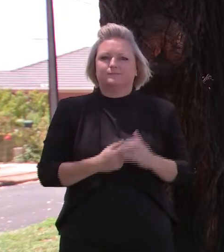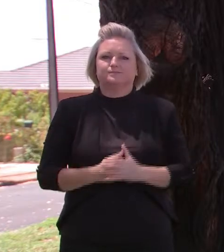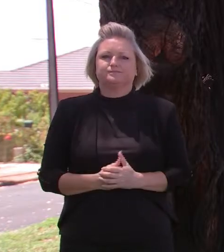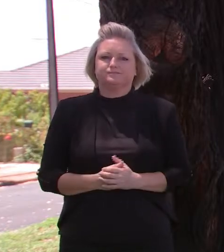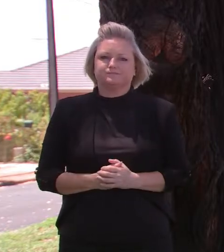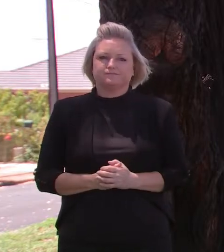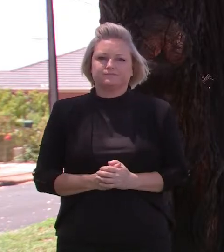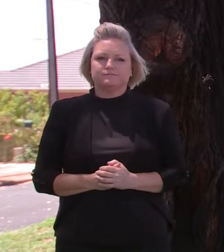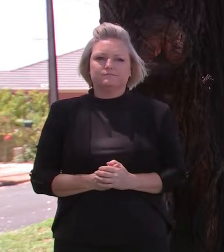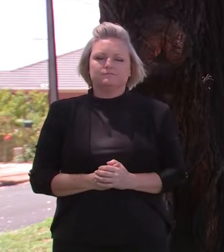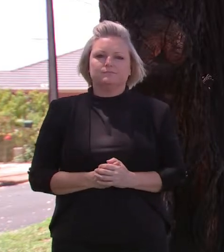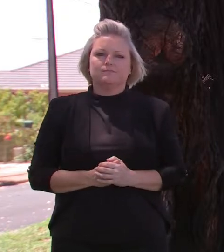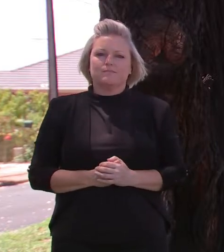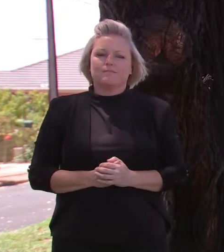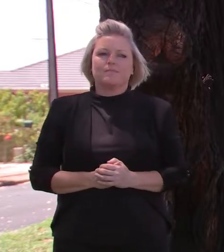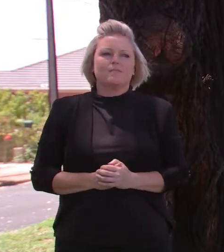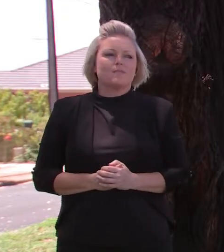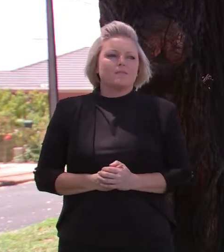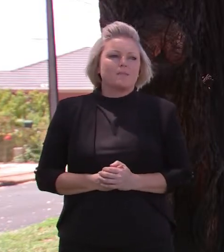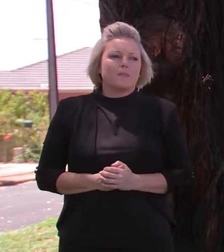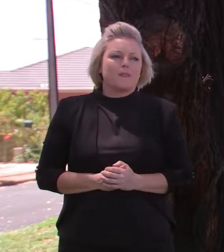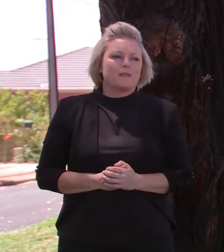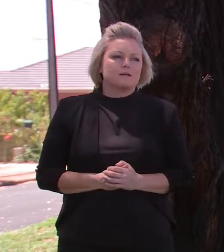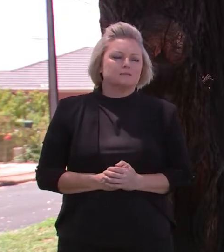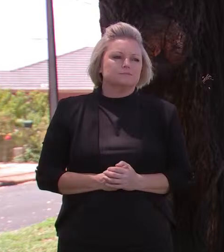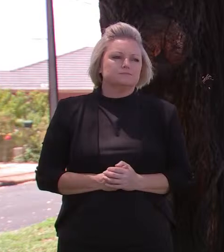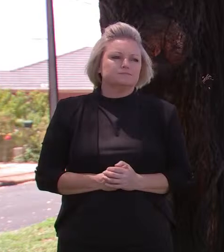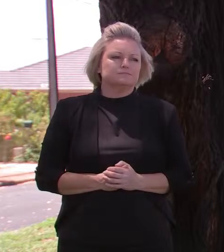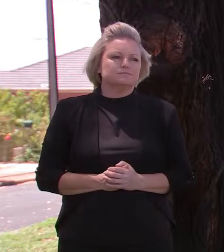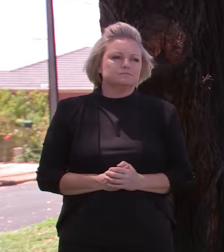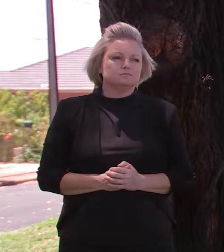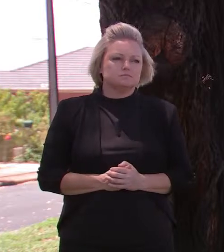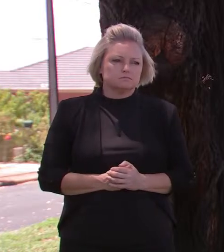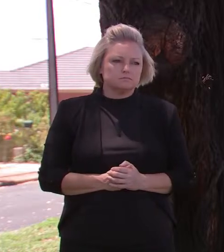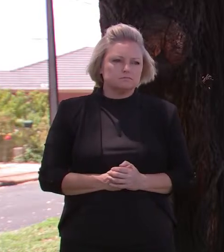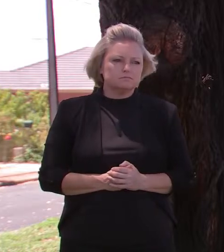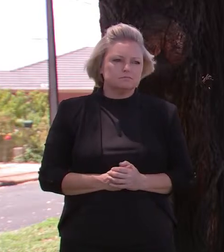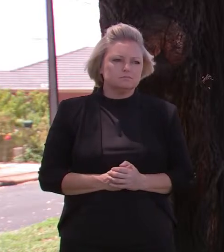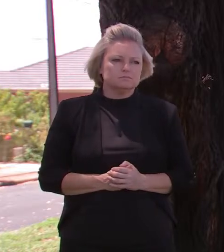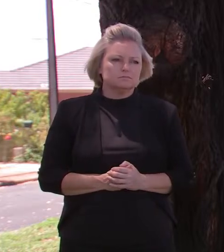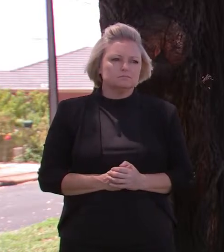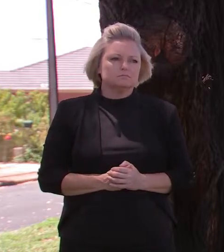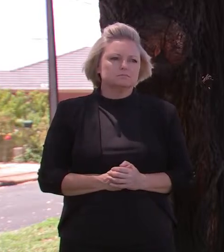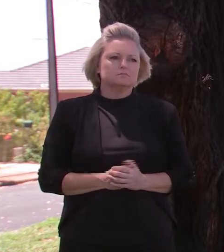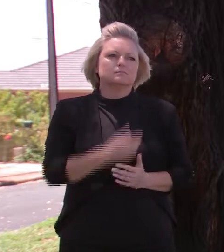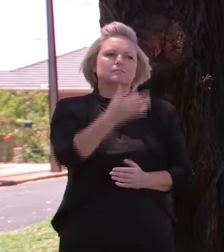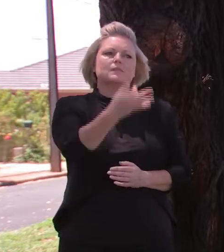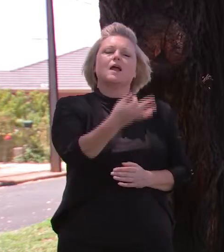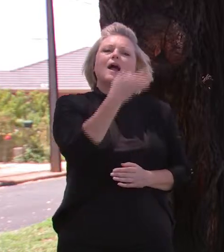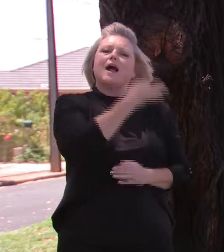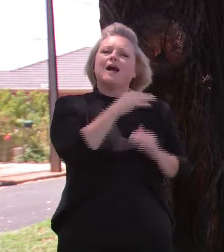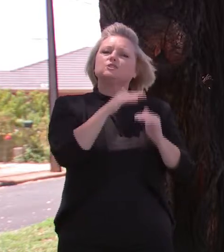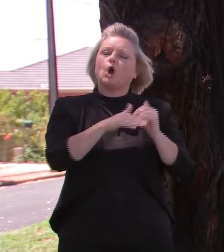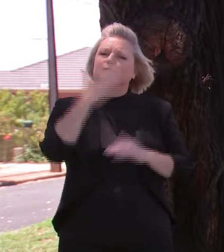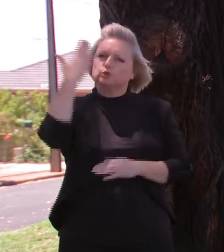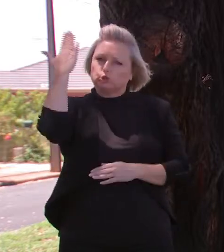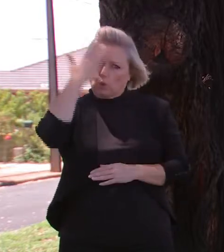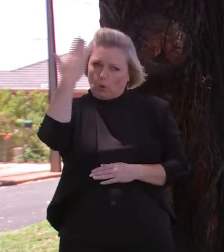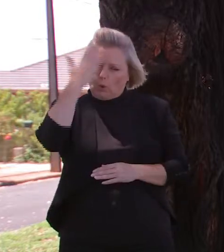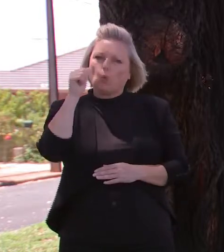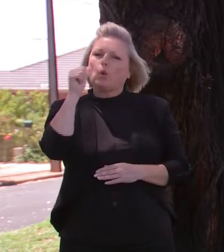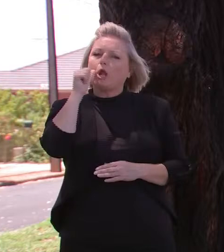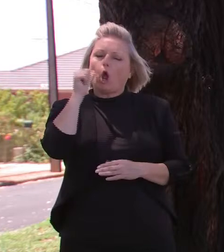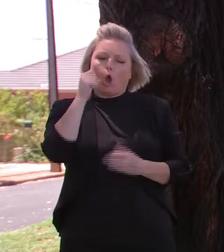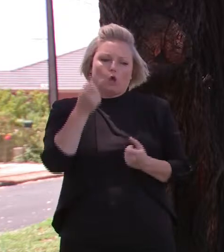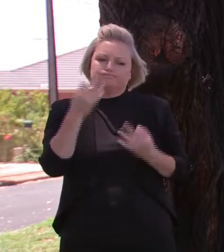for obviously to move to the PCR where possible. We know there's no surveillance at schools besides in childcare centres, so how many rat